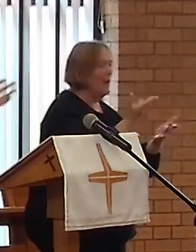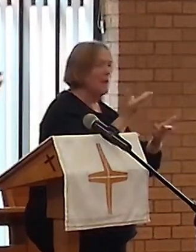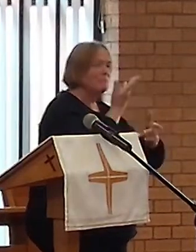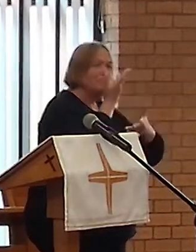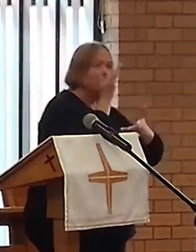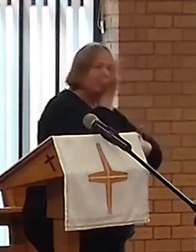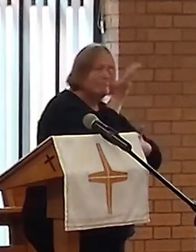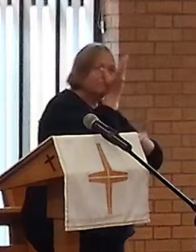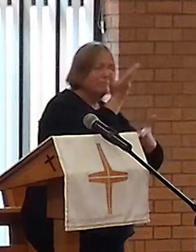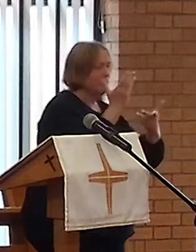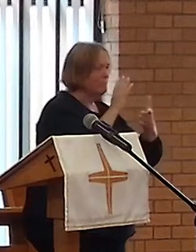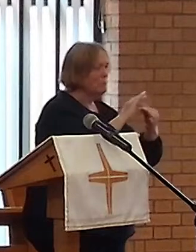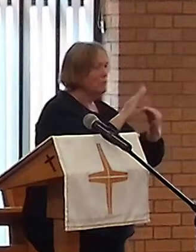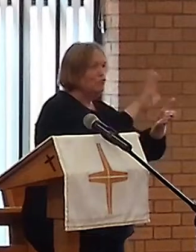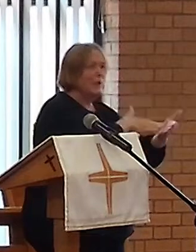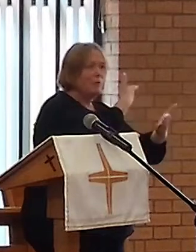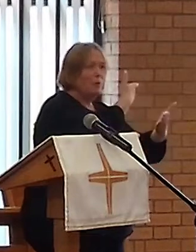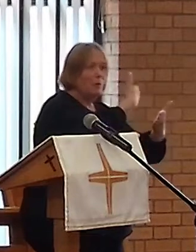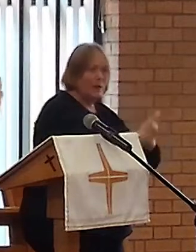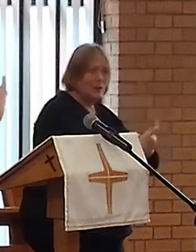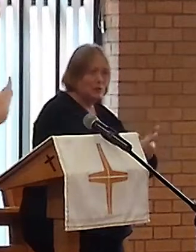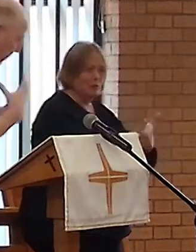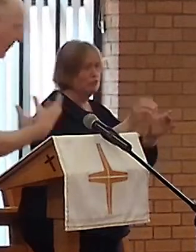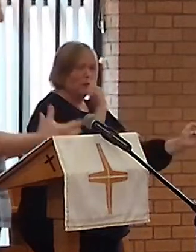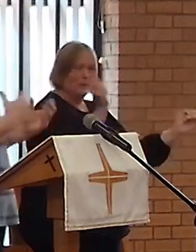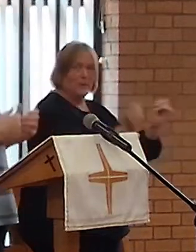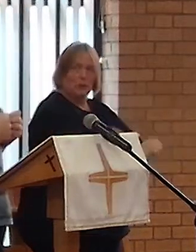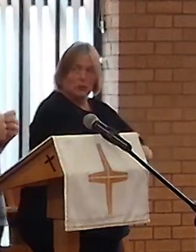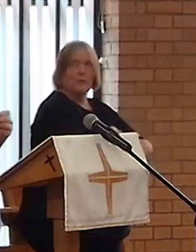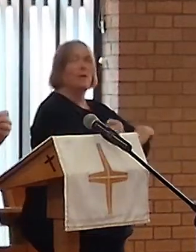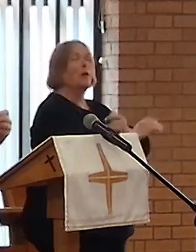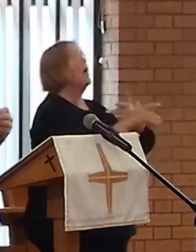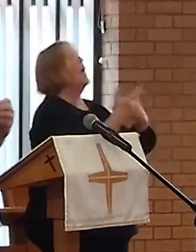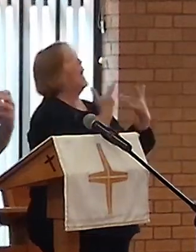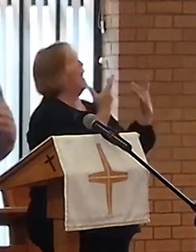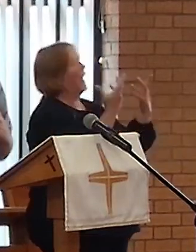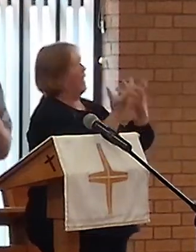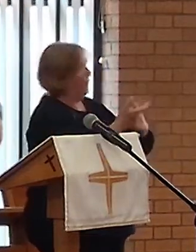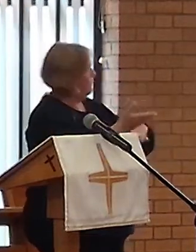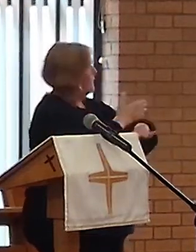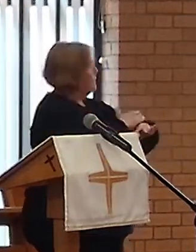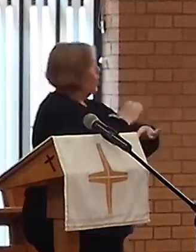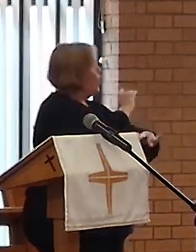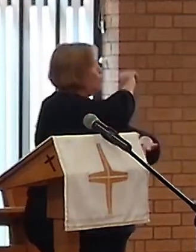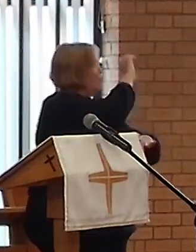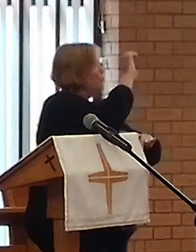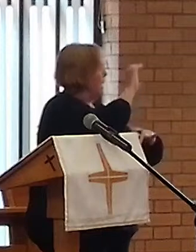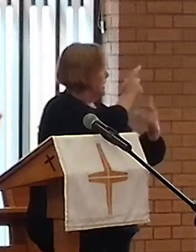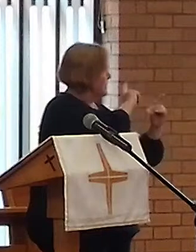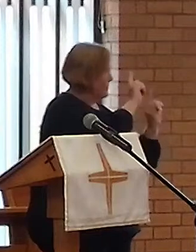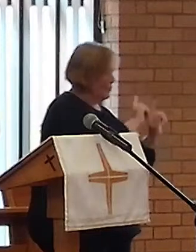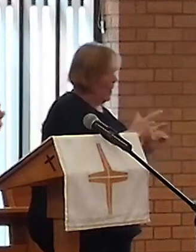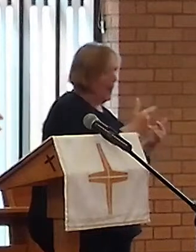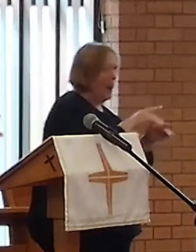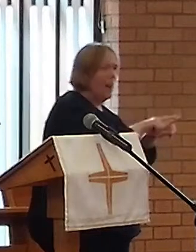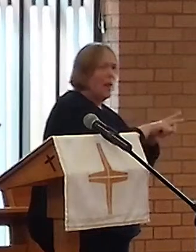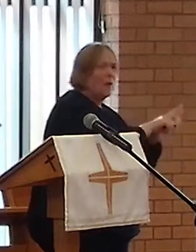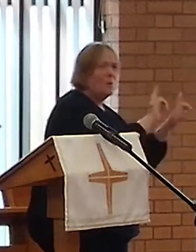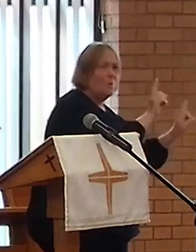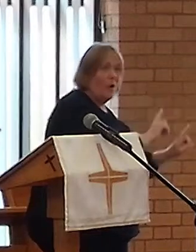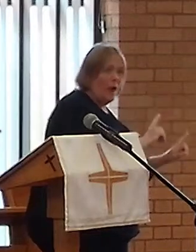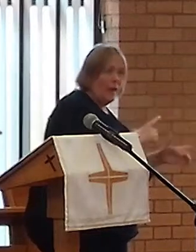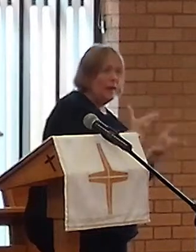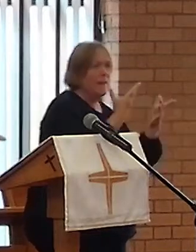and after sort of picture for how we were before we found Christ and how we should look after when we're in